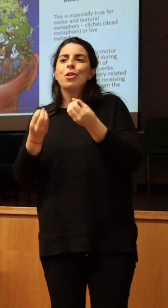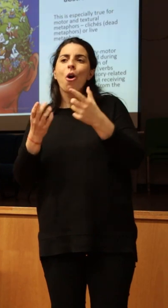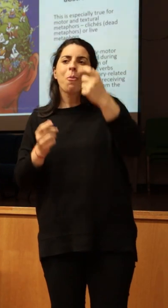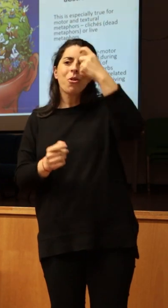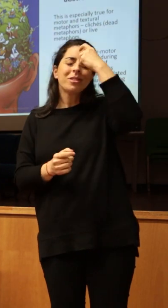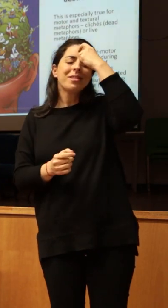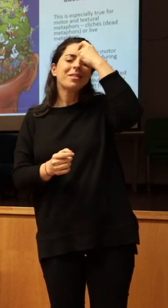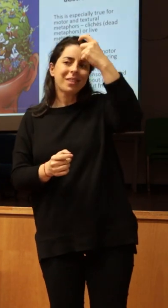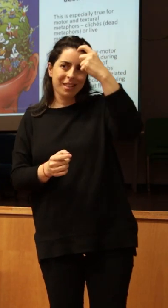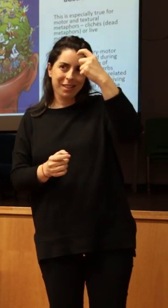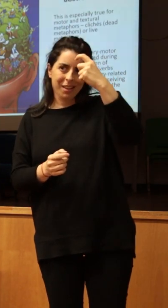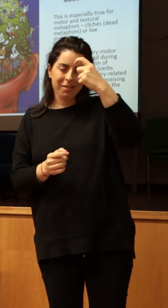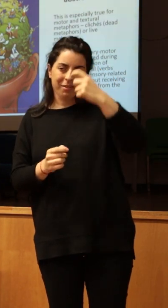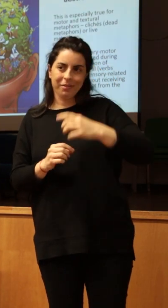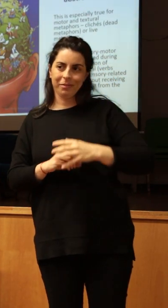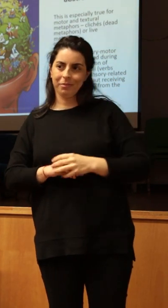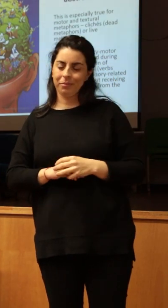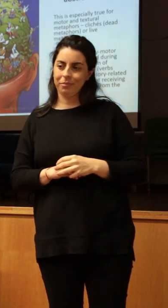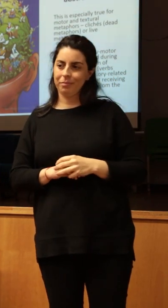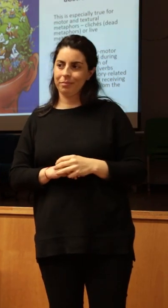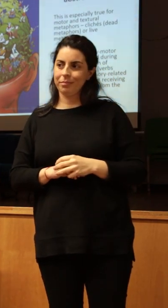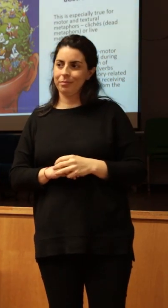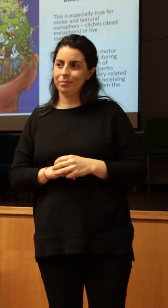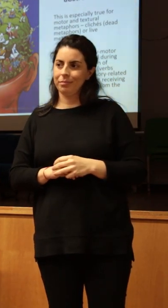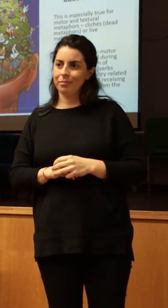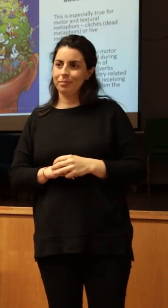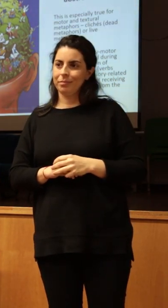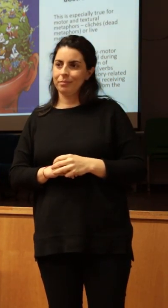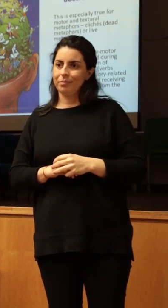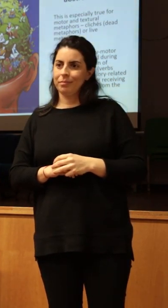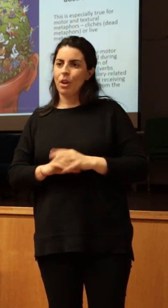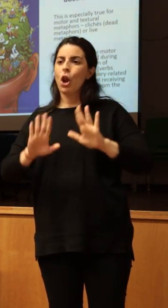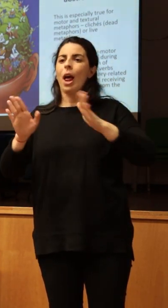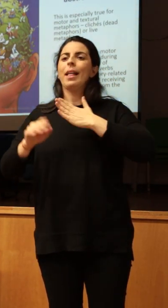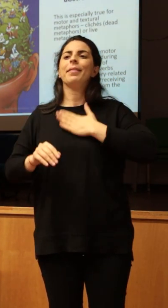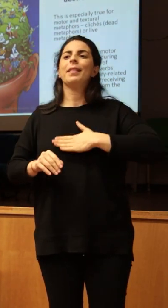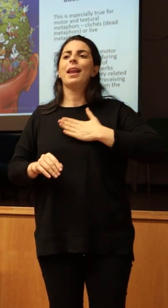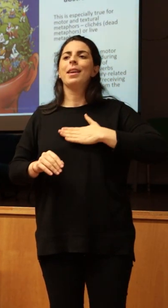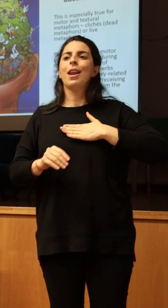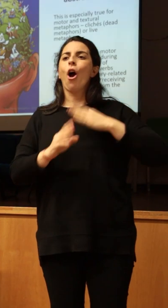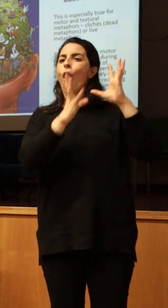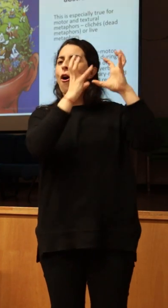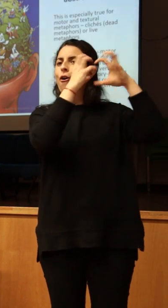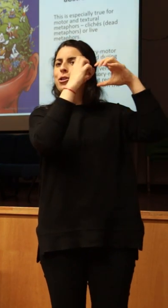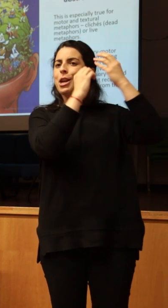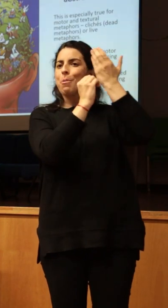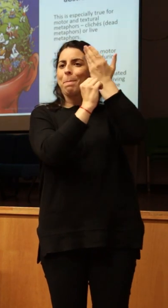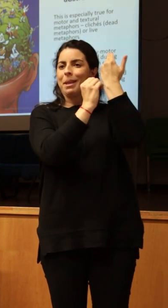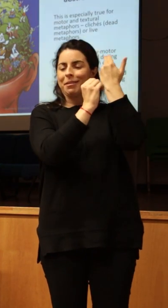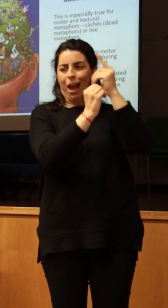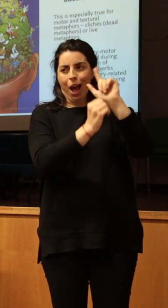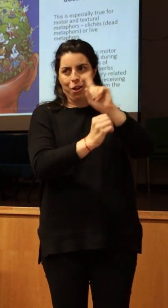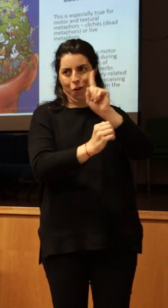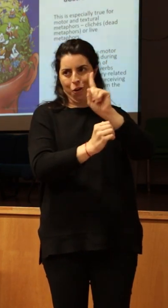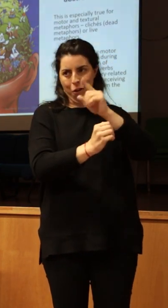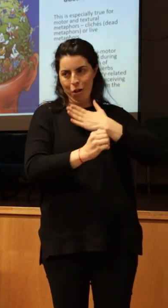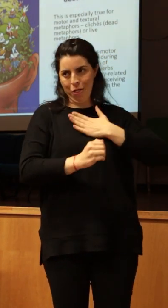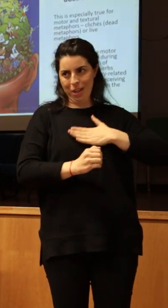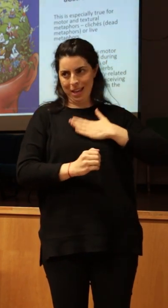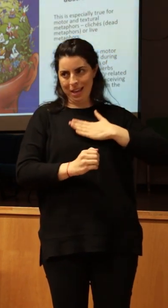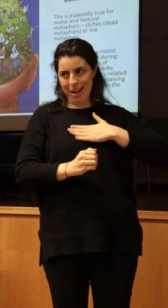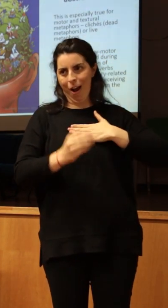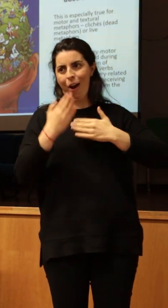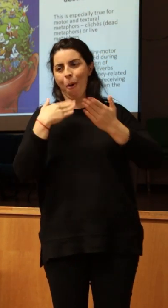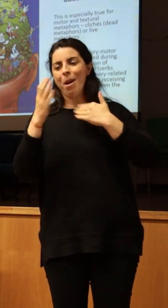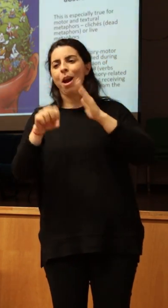brain, so no lobotomy. No, no se preocupen, no vamos a hacer una lobotomía, no, pero vamos a hablar de los diferentes sectores del cerebro. There is an